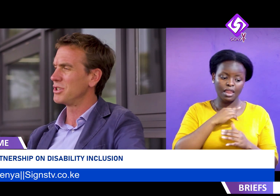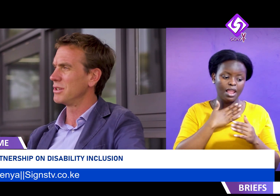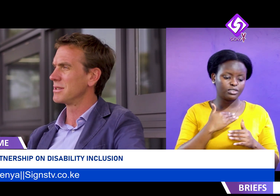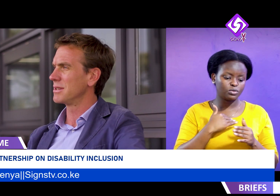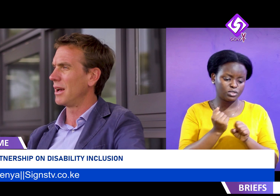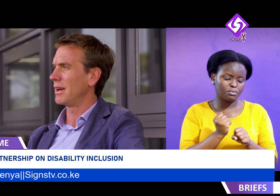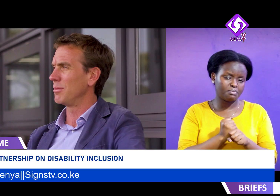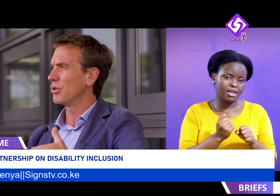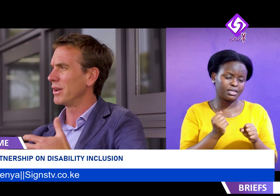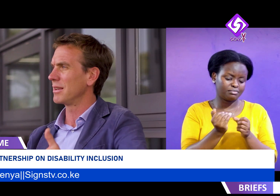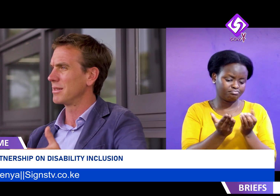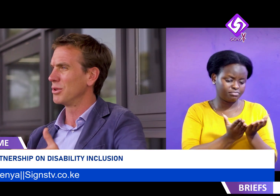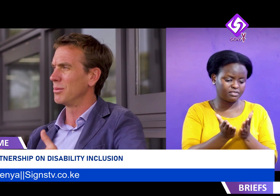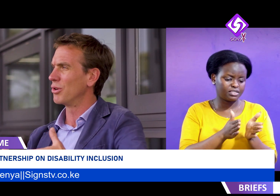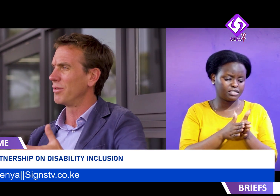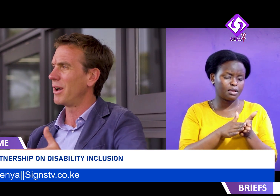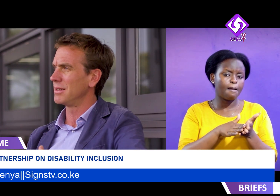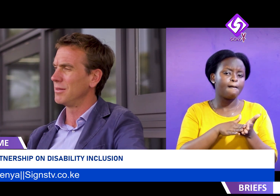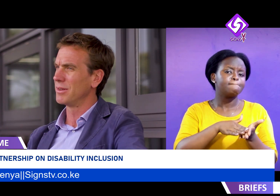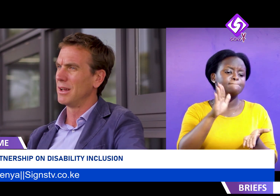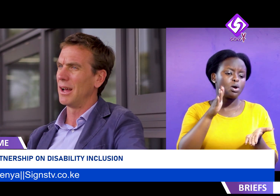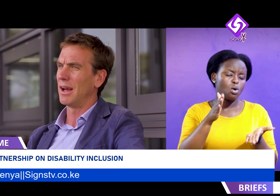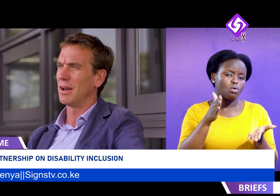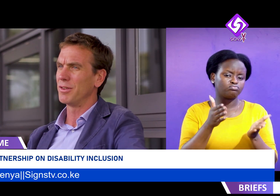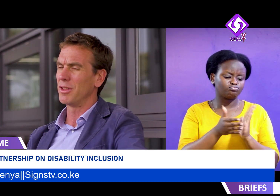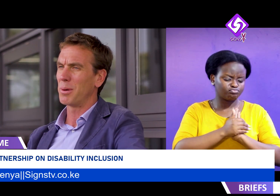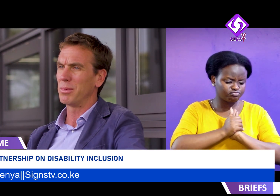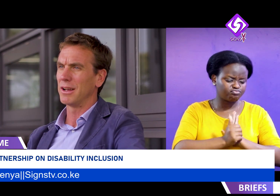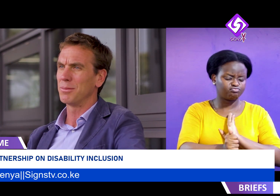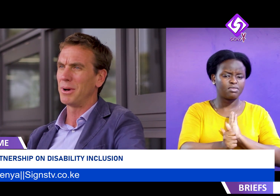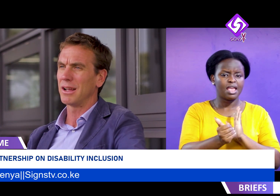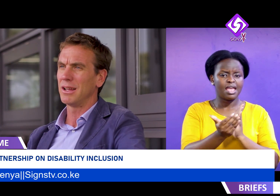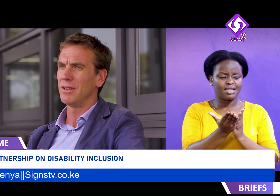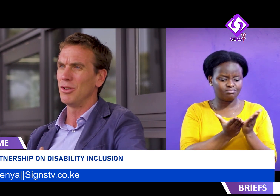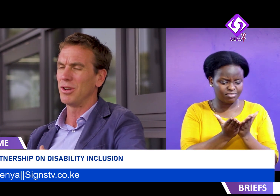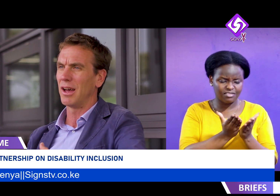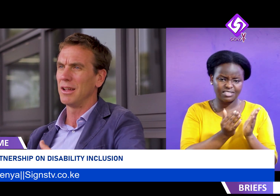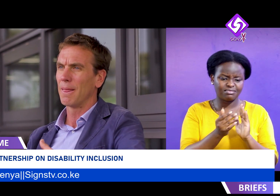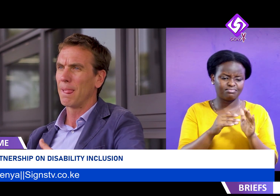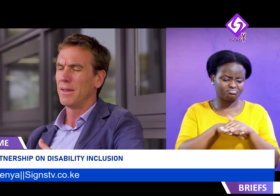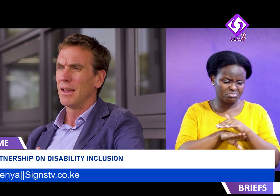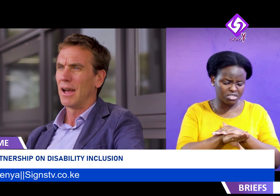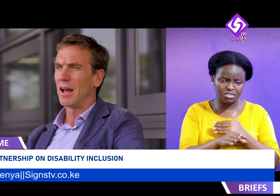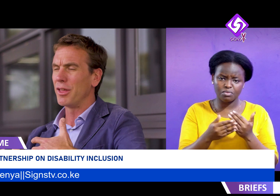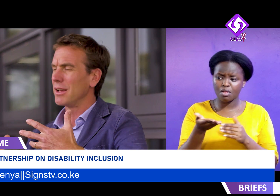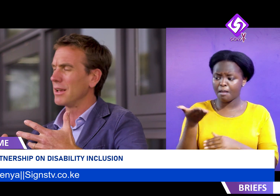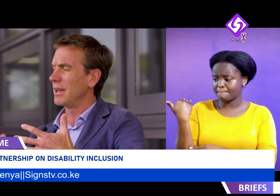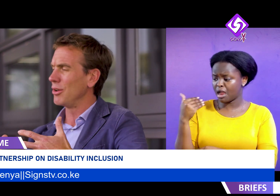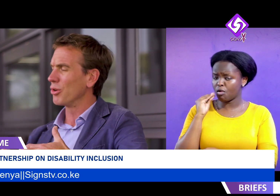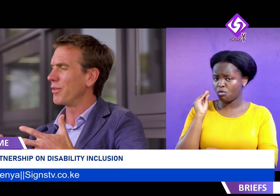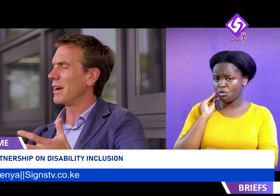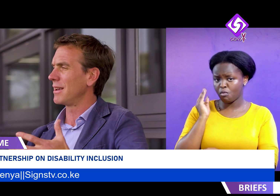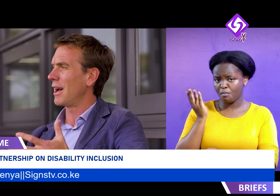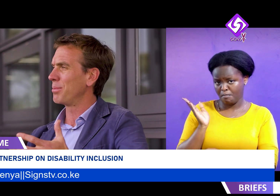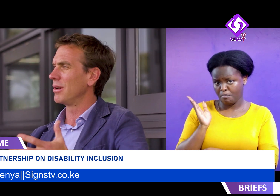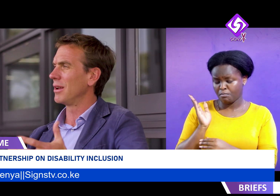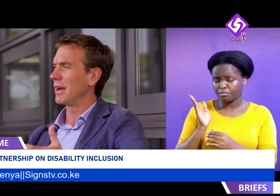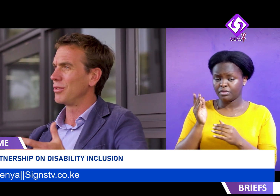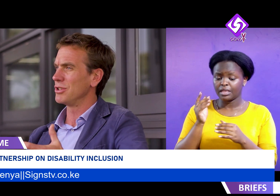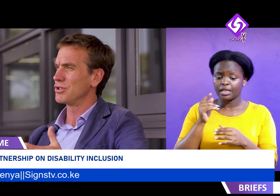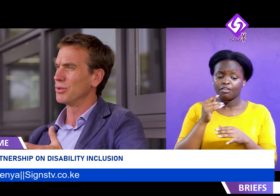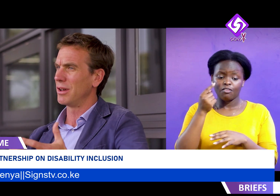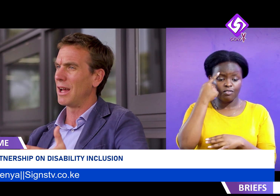more efficient and more accessible and more effective for the public back in the UK. And I think in order for that to